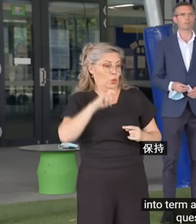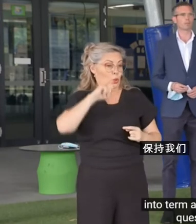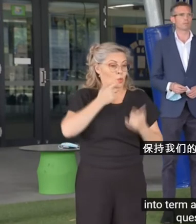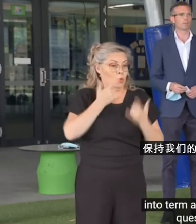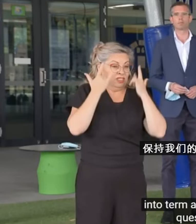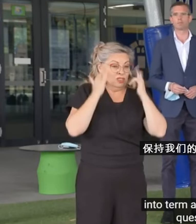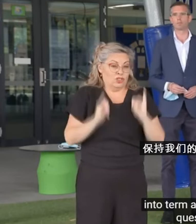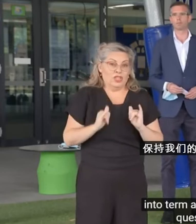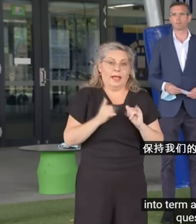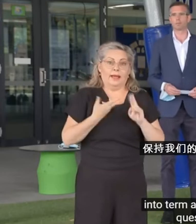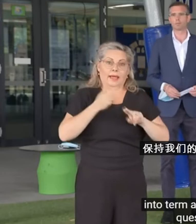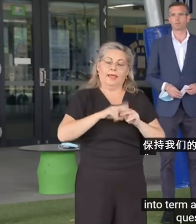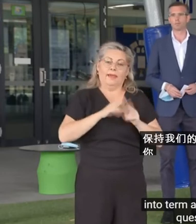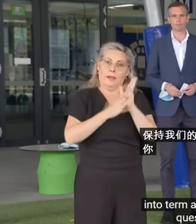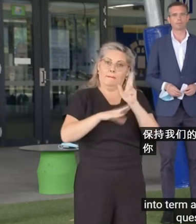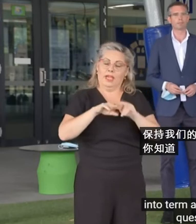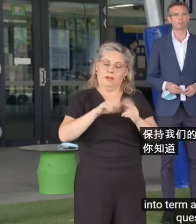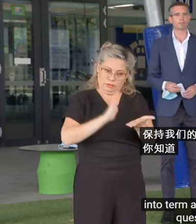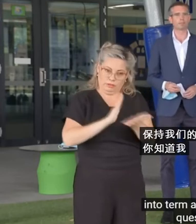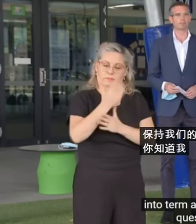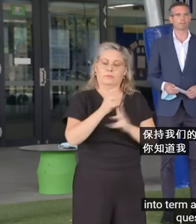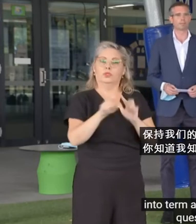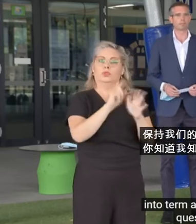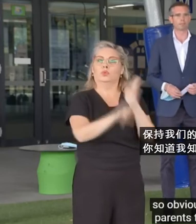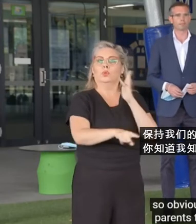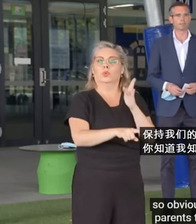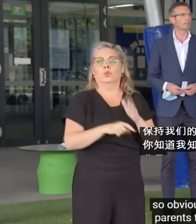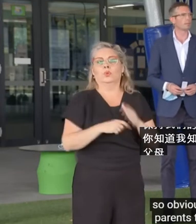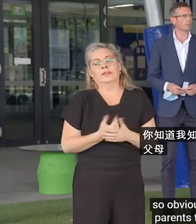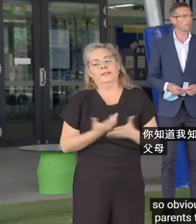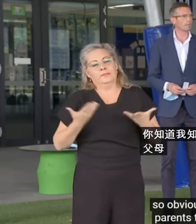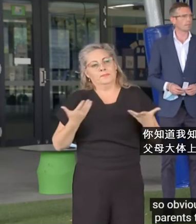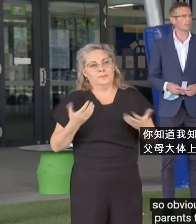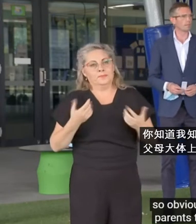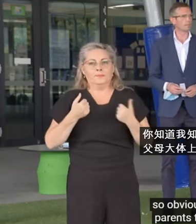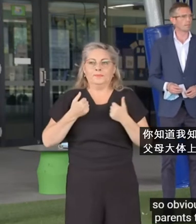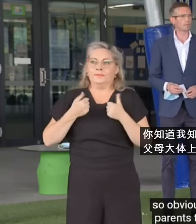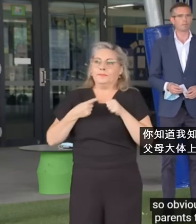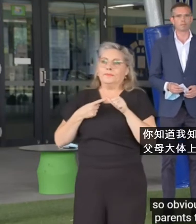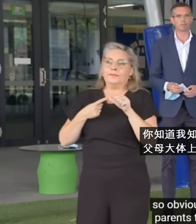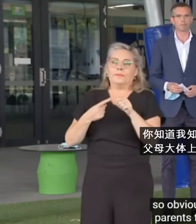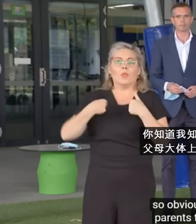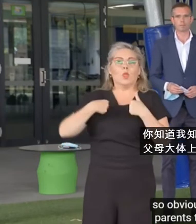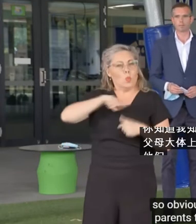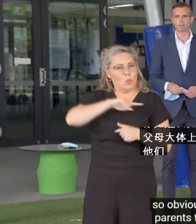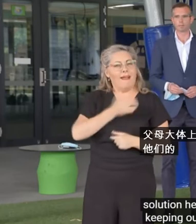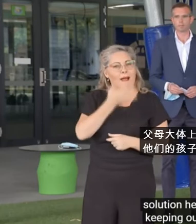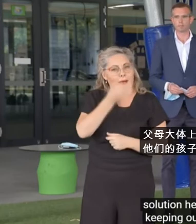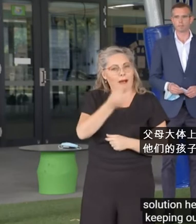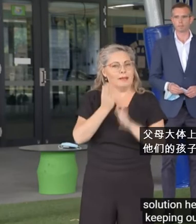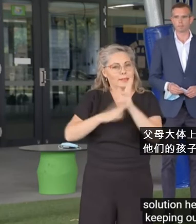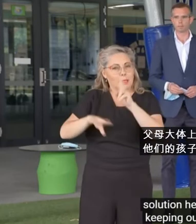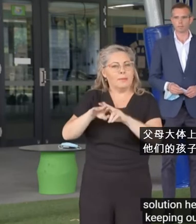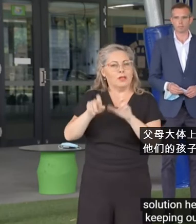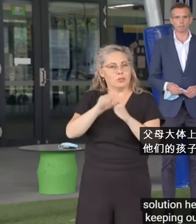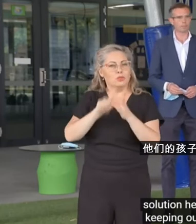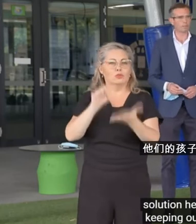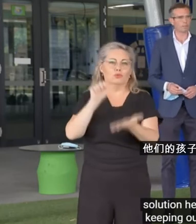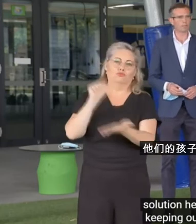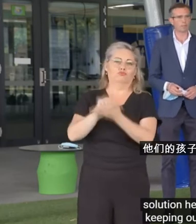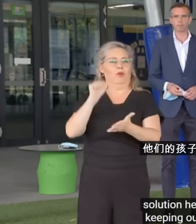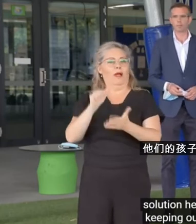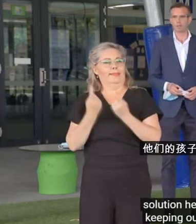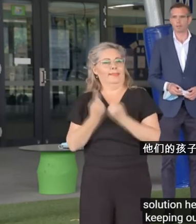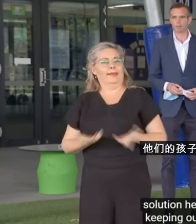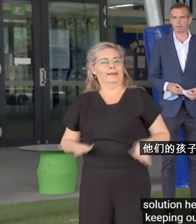of the solution here when it comes to keeping our schools open. You know, I know that parents, by and large, are wanting their children to be in school. We've